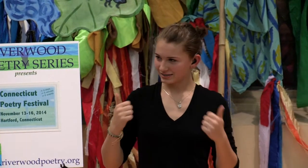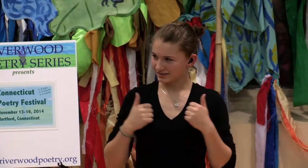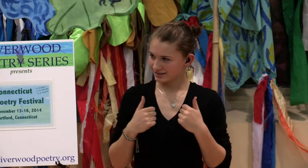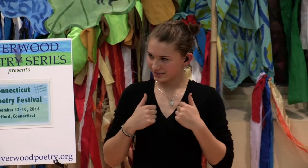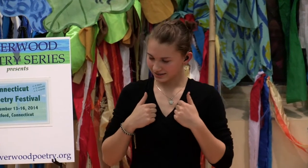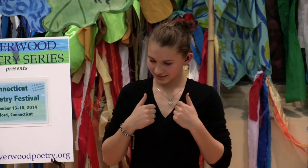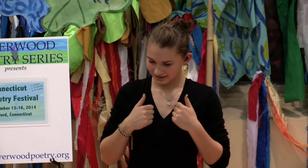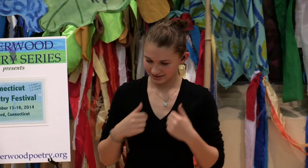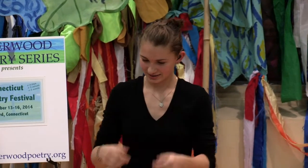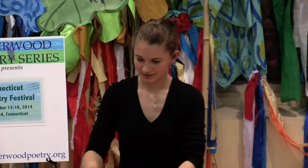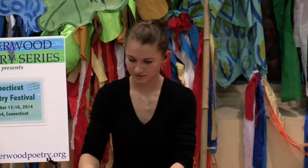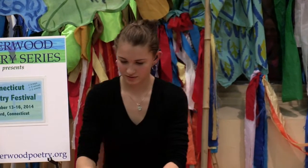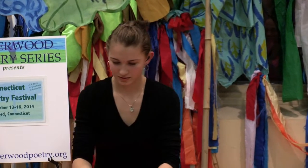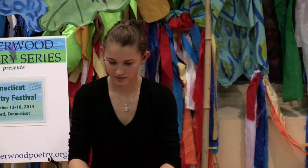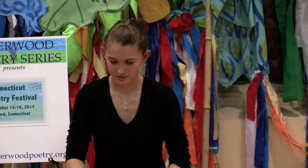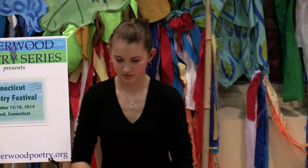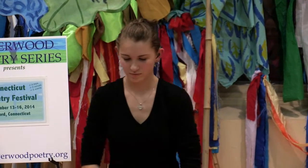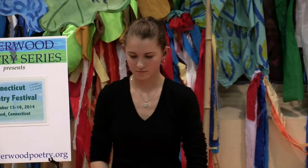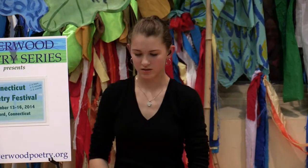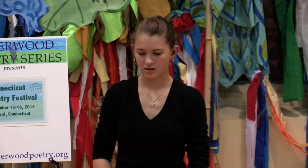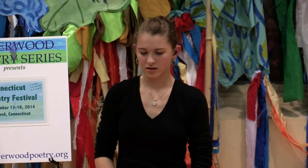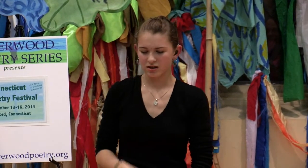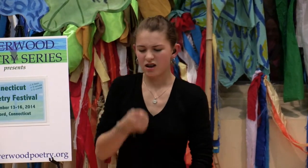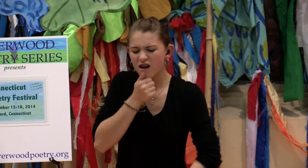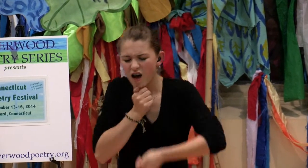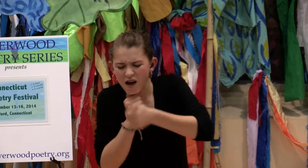Okay, this poem is entitled Living.